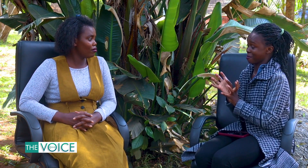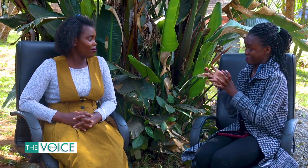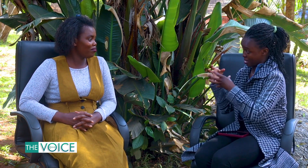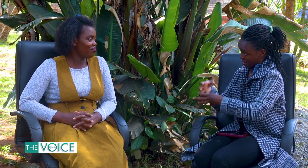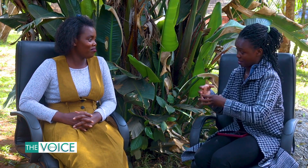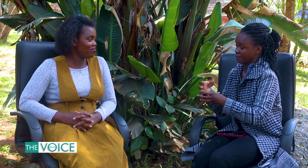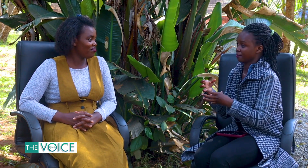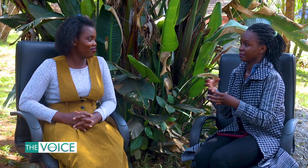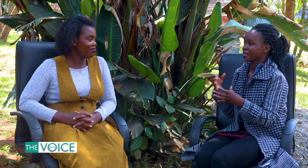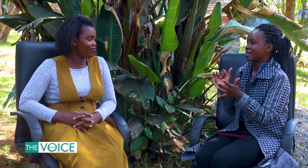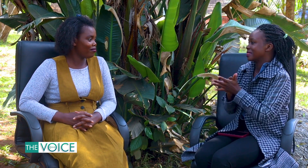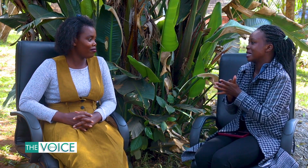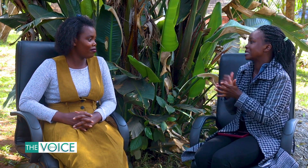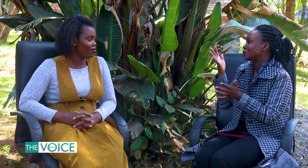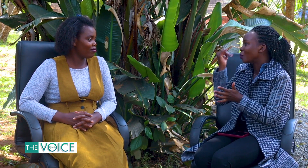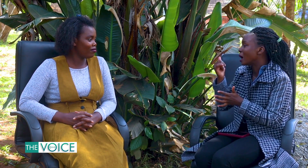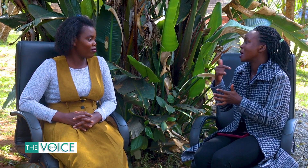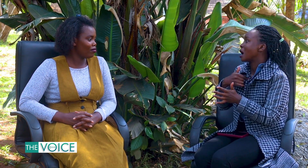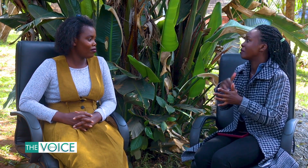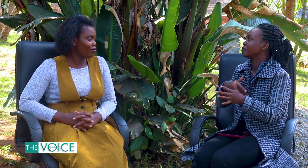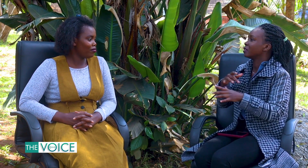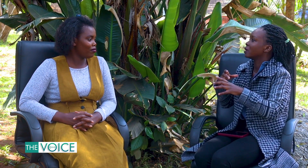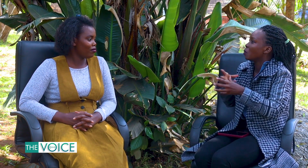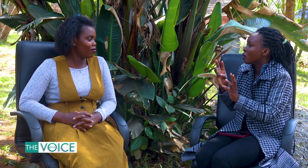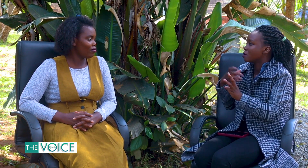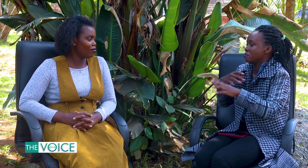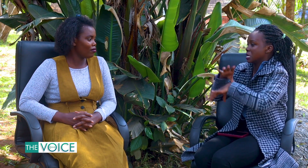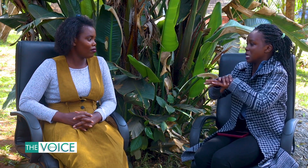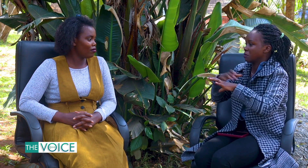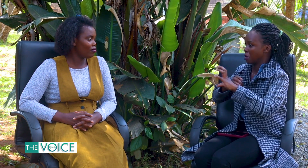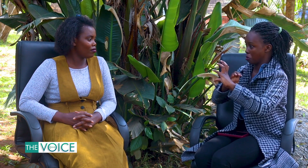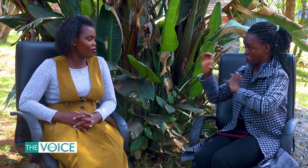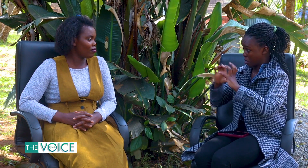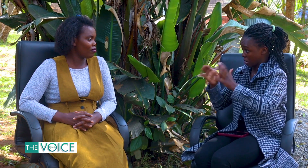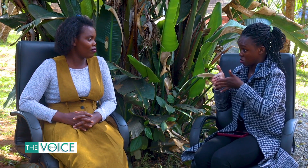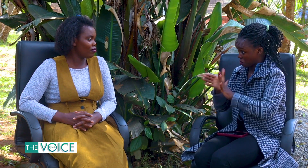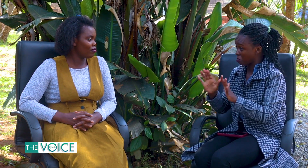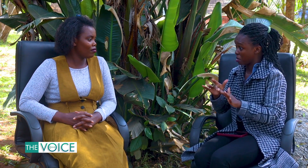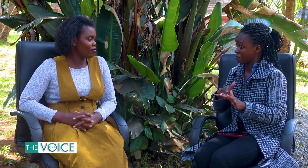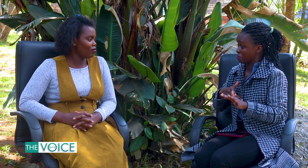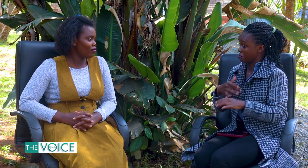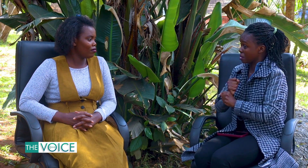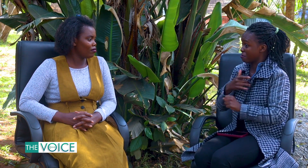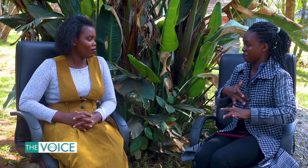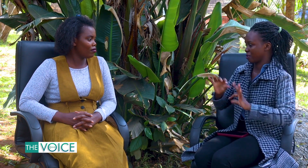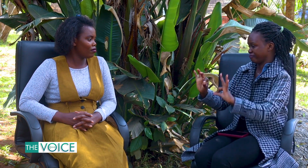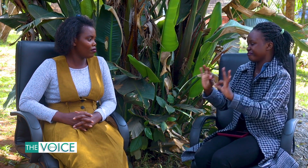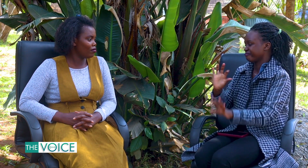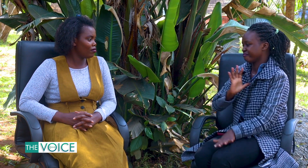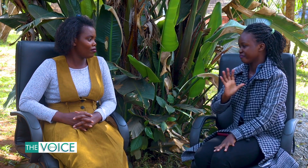And that is the advantage that I got in the deaf community. And that's how I learned my way of communicating, and I felt